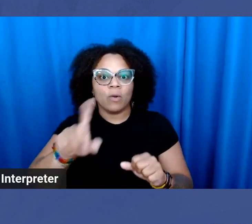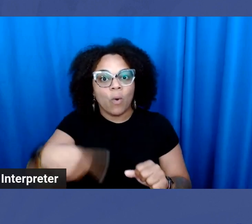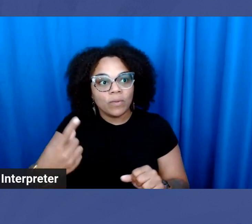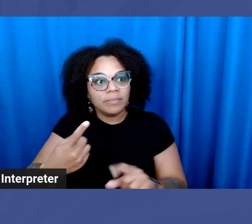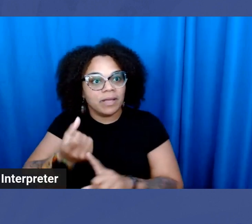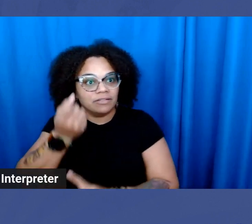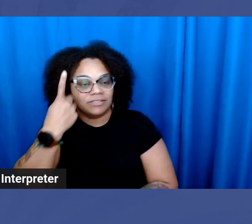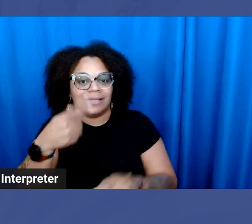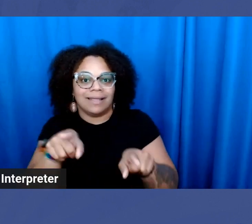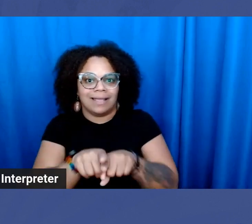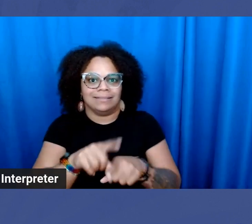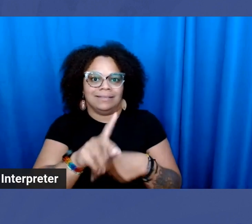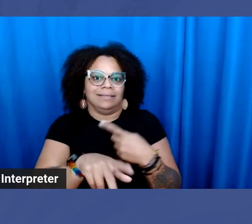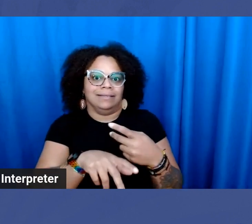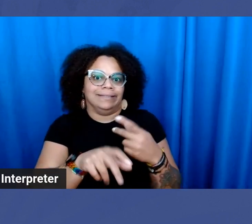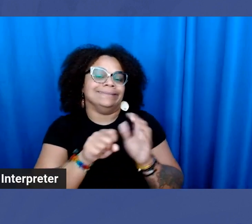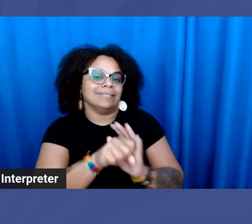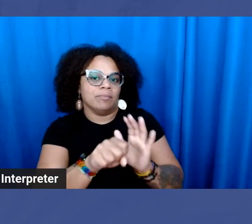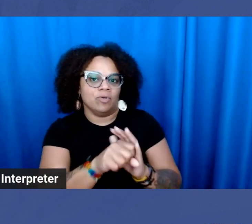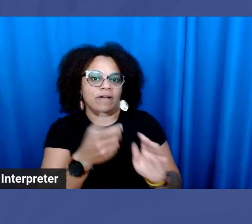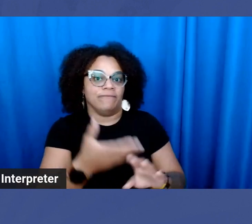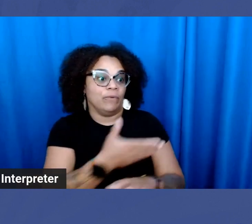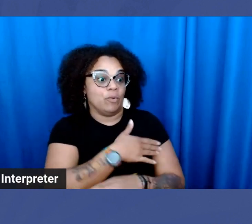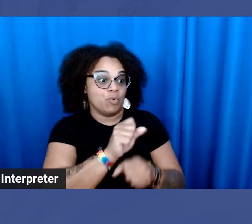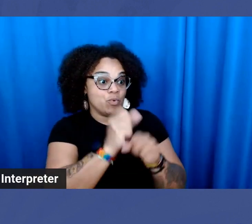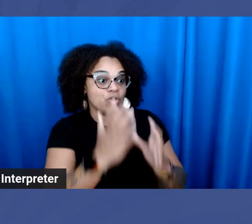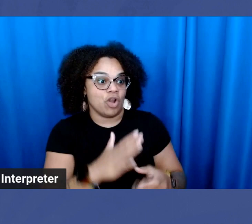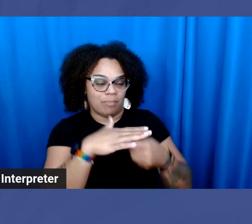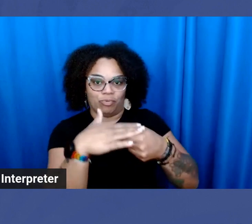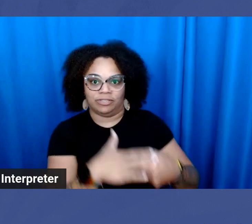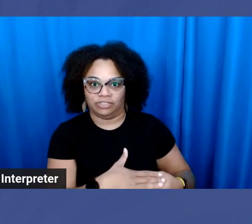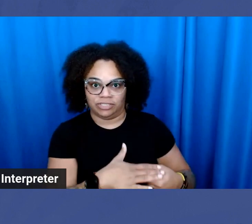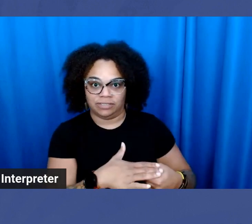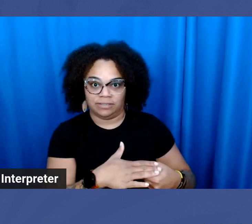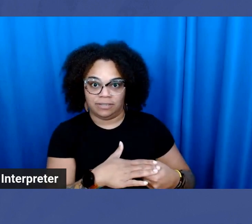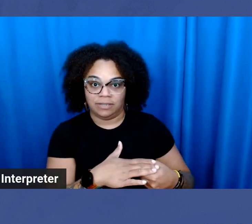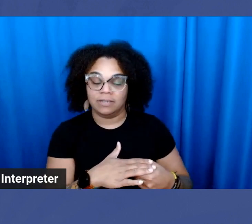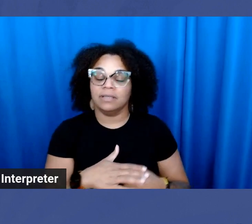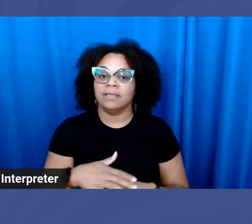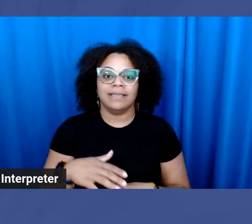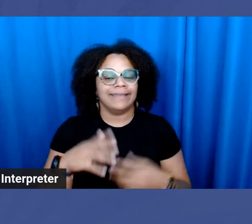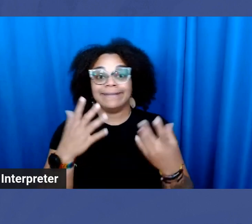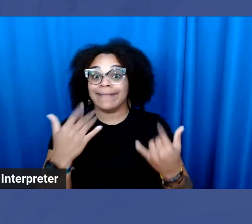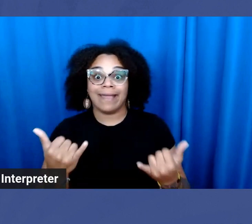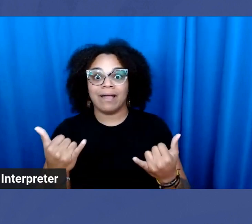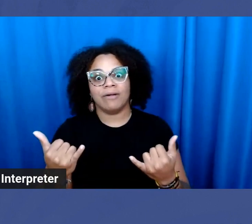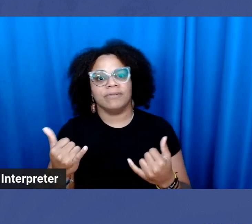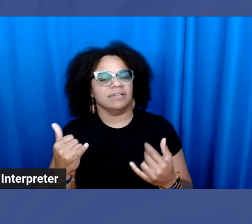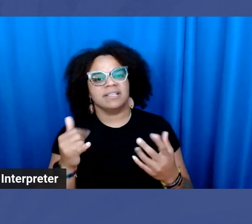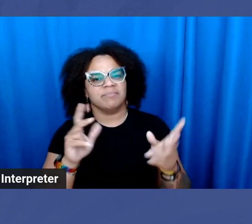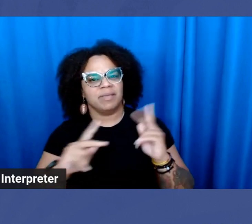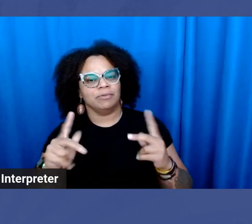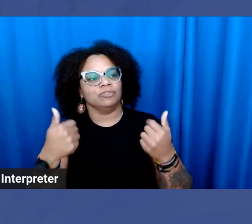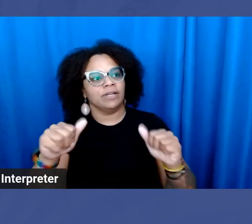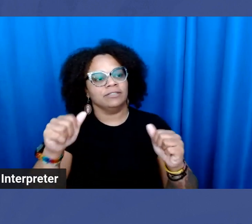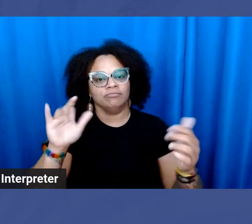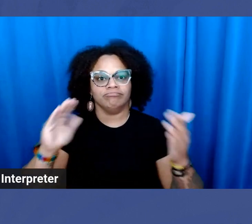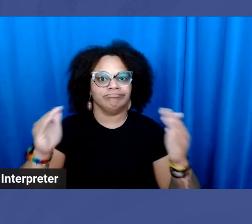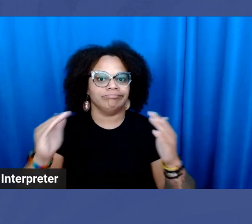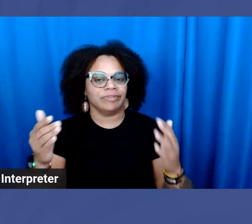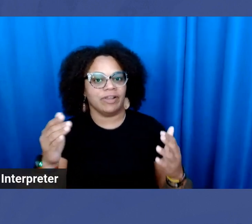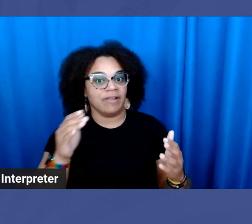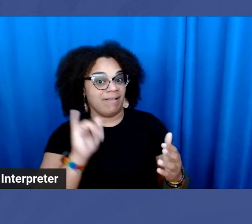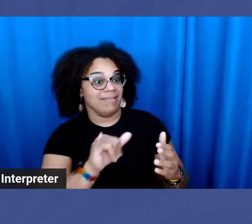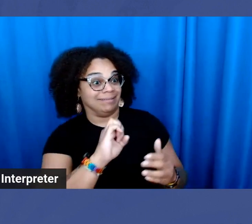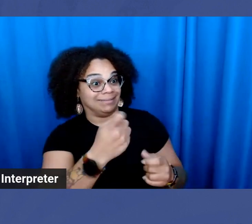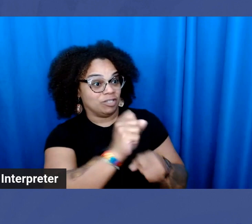as a symbol of former worker oppression insofar as it serves a sensational and moral analogy to exploitation.